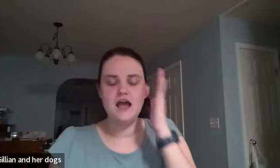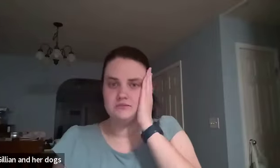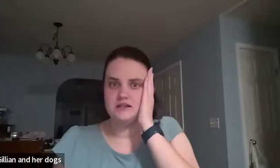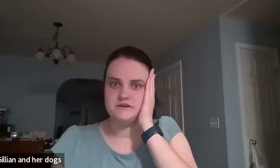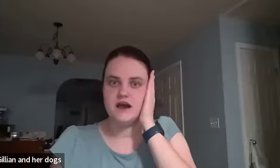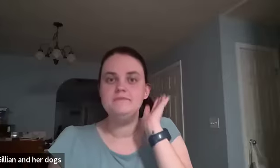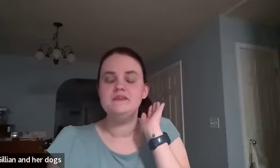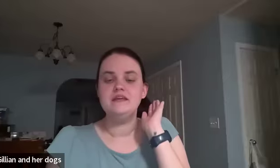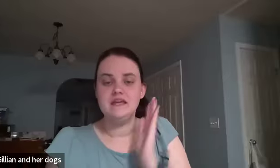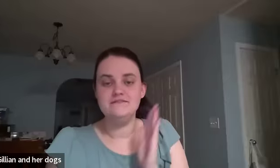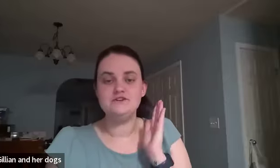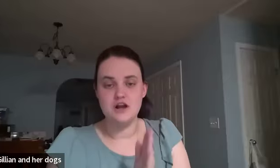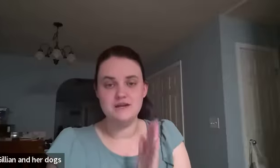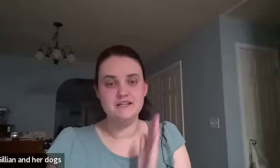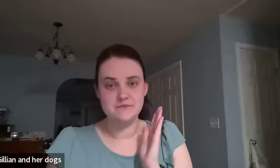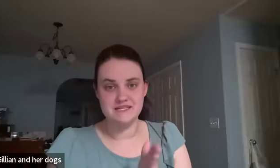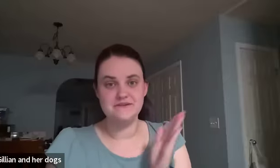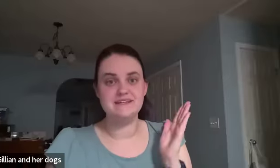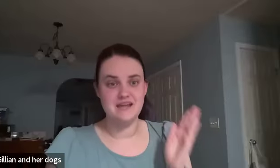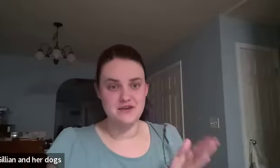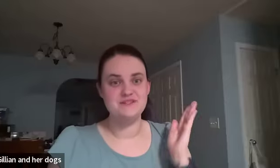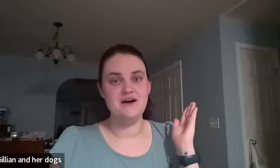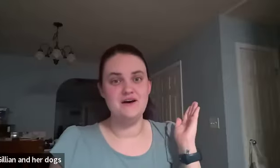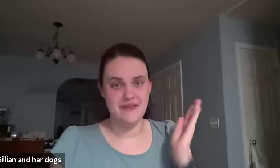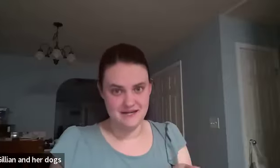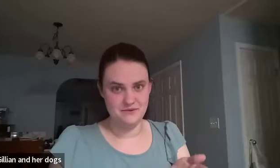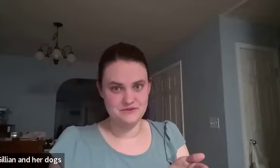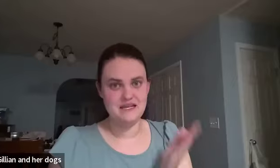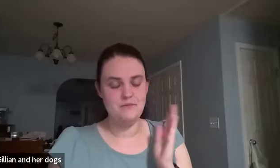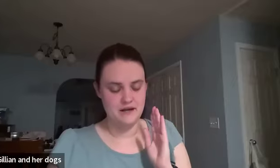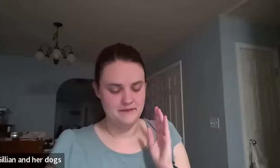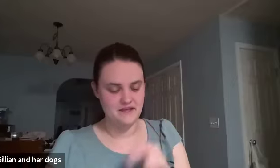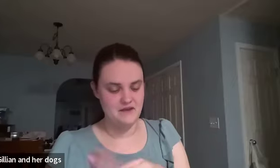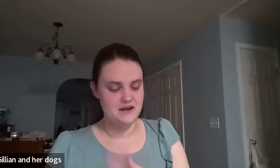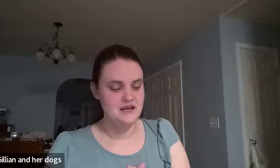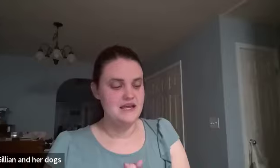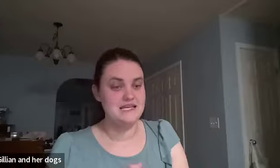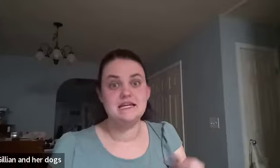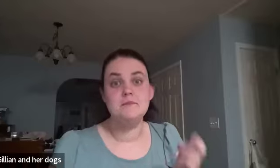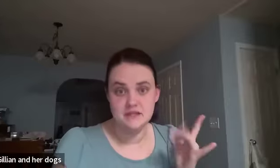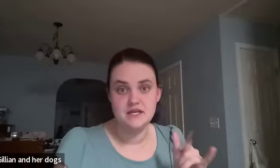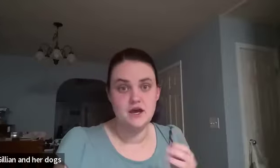I completely forgot. If you're talking about specific types of animals, when I mean like that, is like a billy